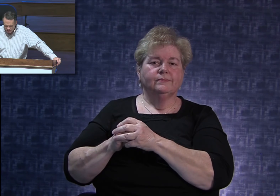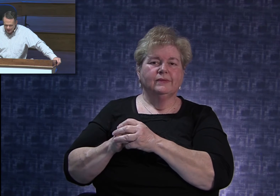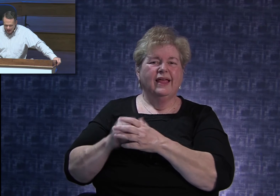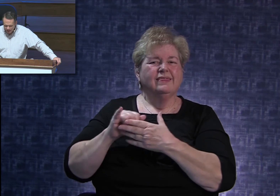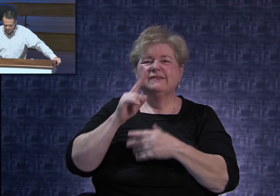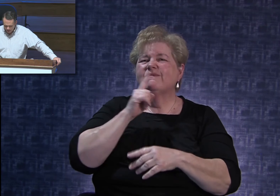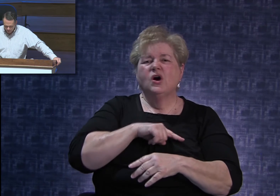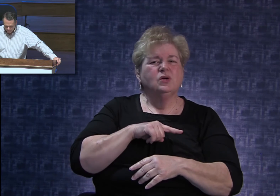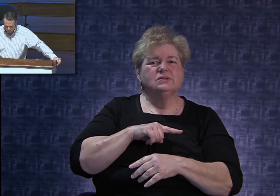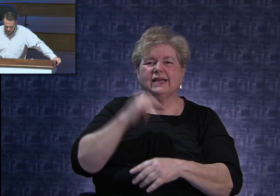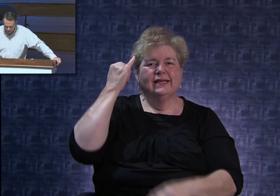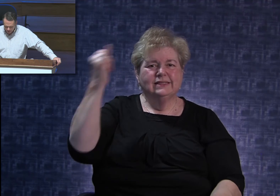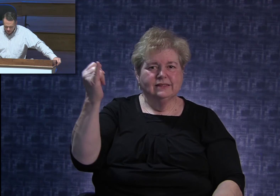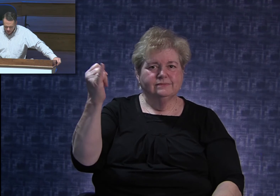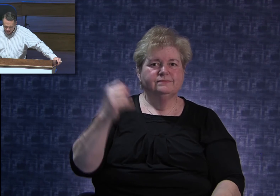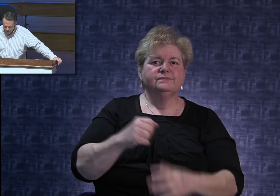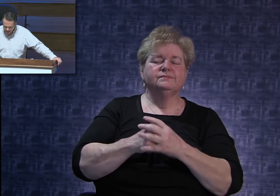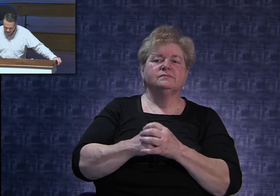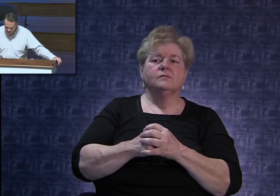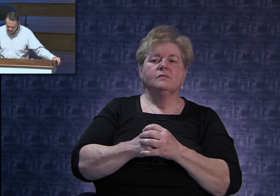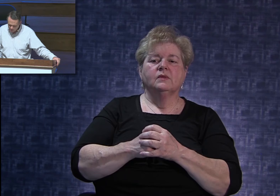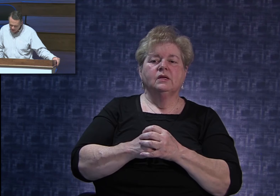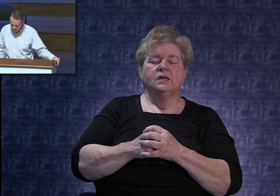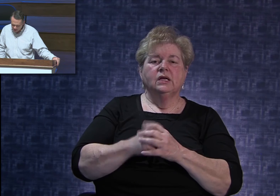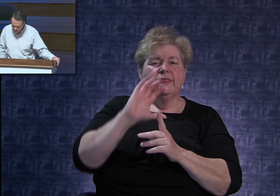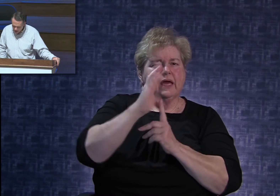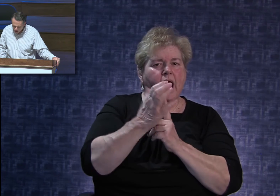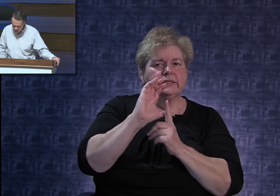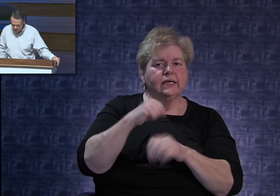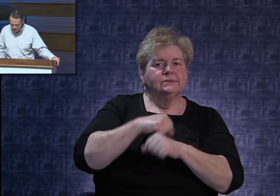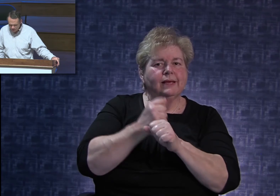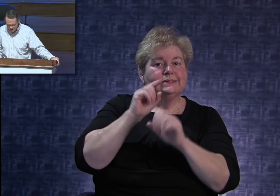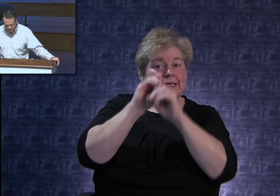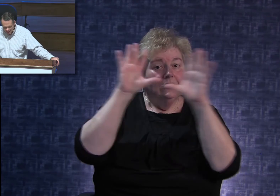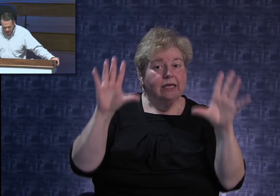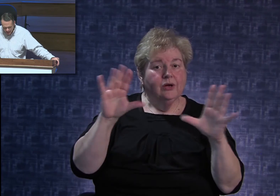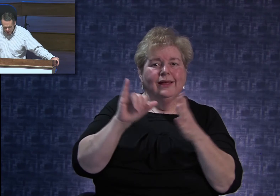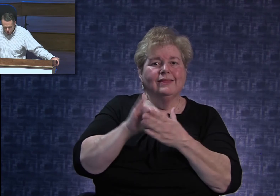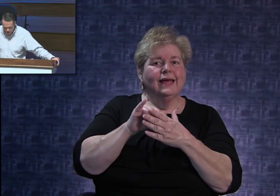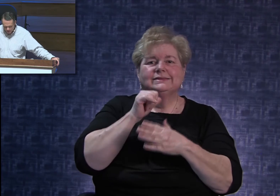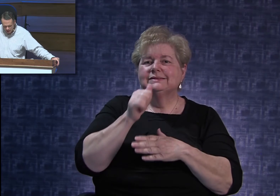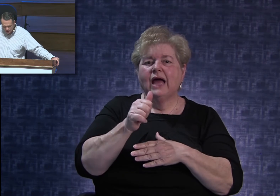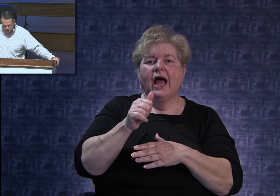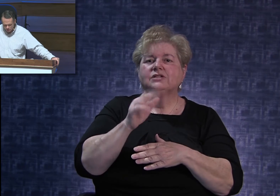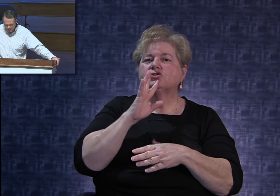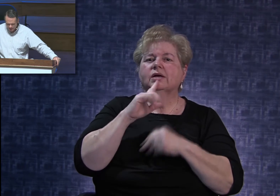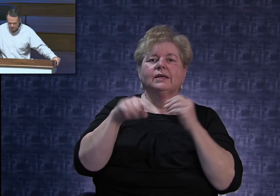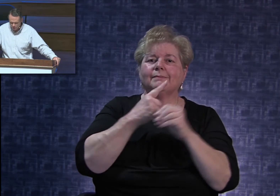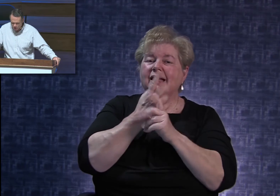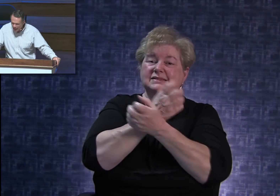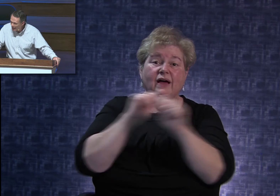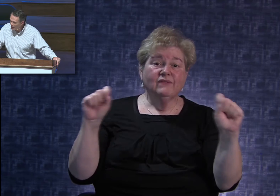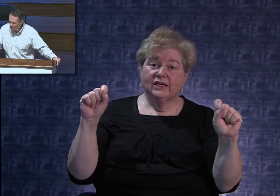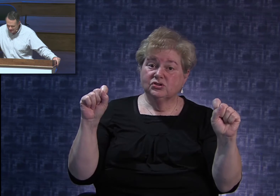false dichotomy," Fee writes. "The context makes it clear that this is not a soteriological text